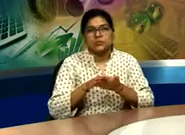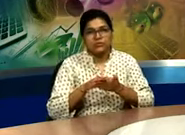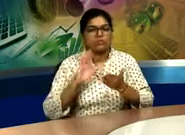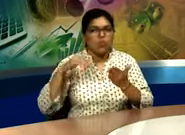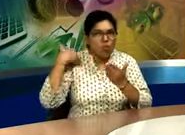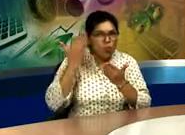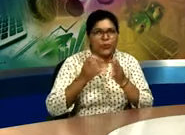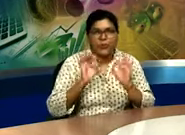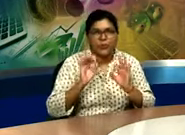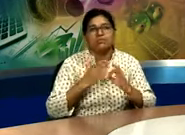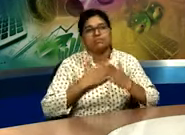could not have children,